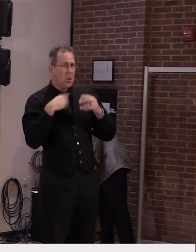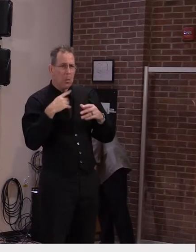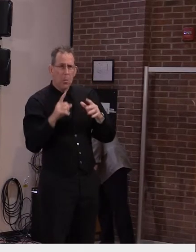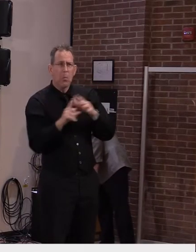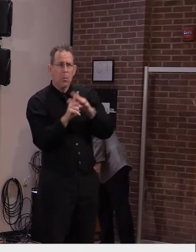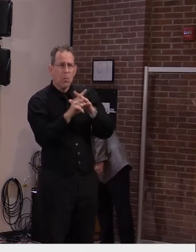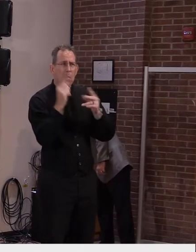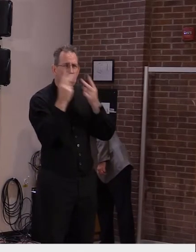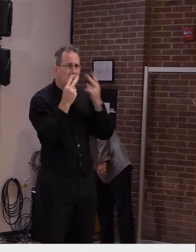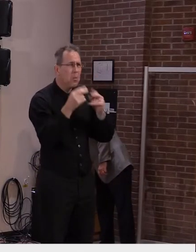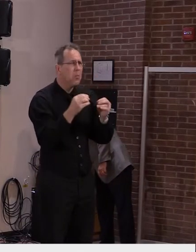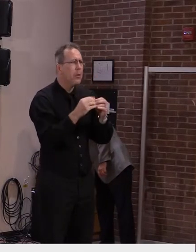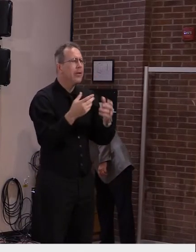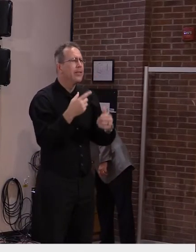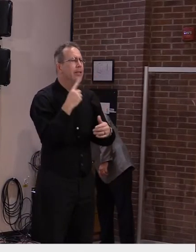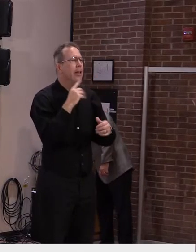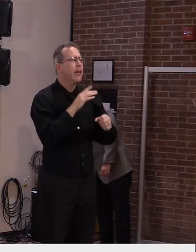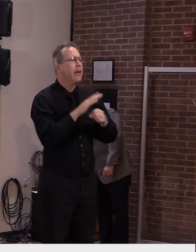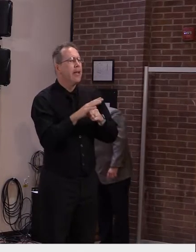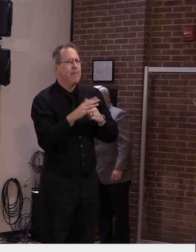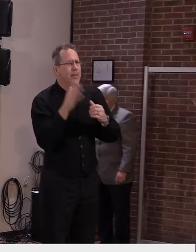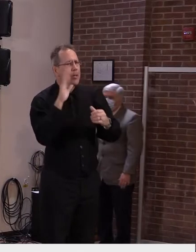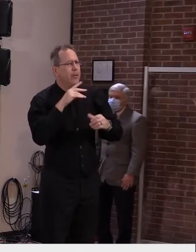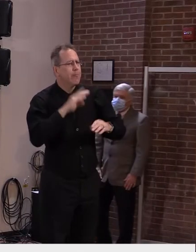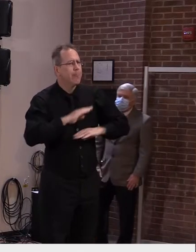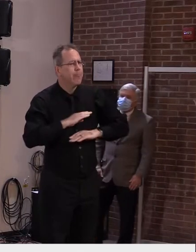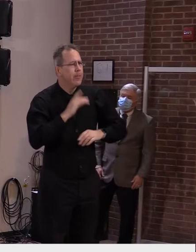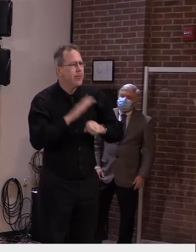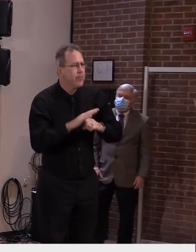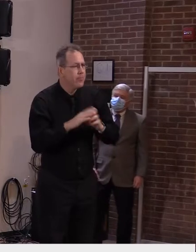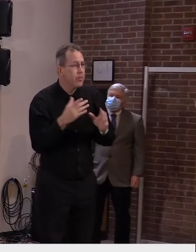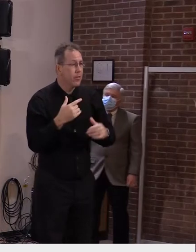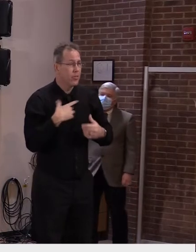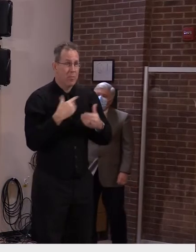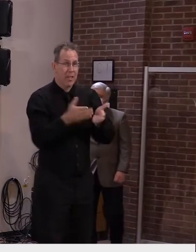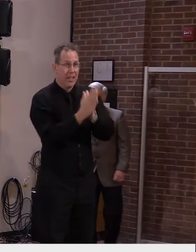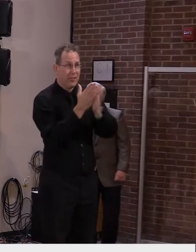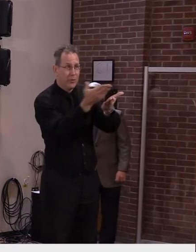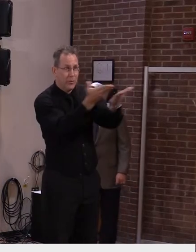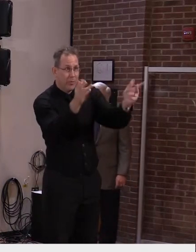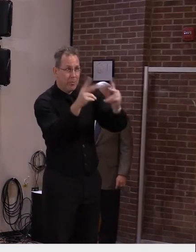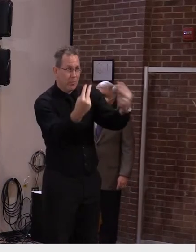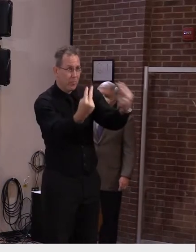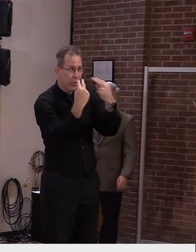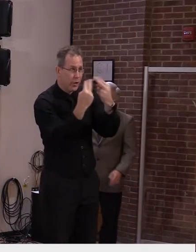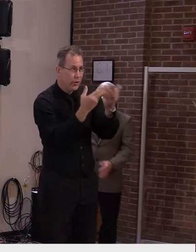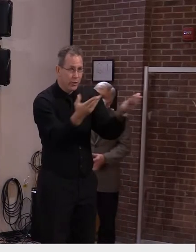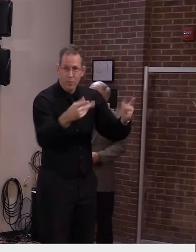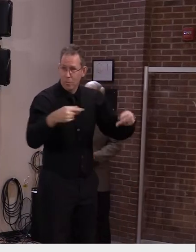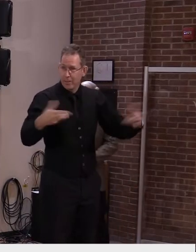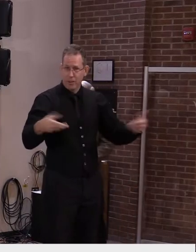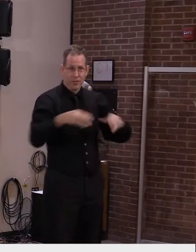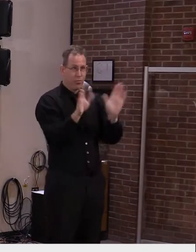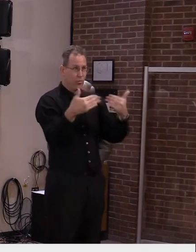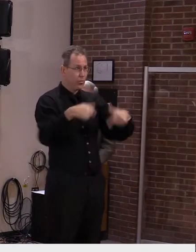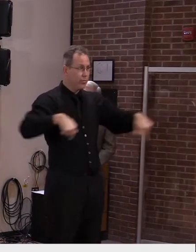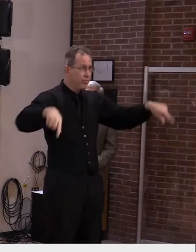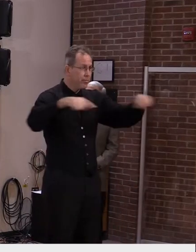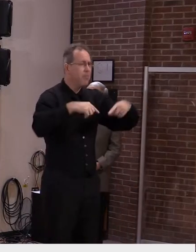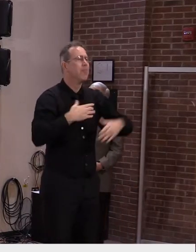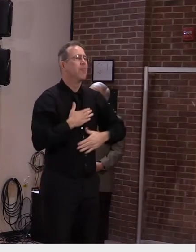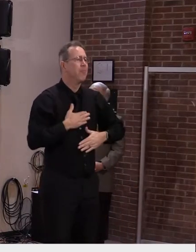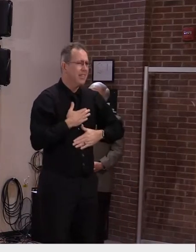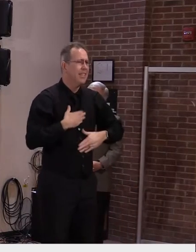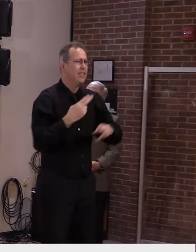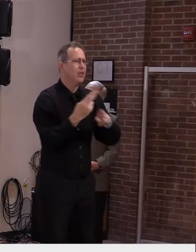enough. So that's why I'm asking everyone, I'm asking the media to try and encourage the use of masks and